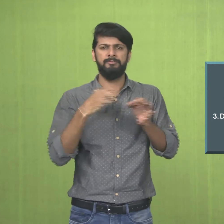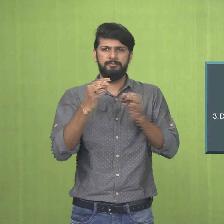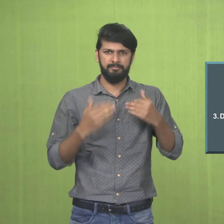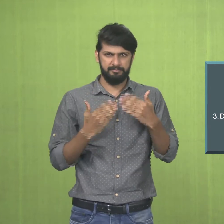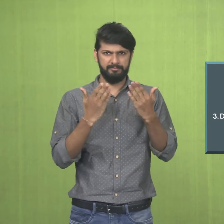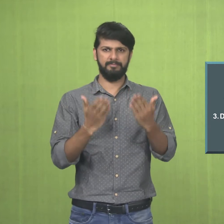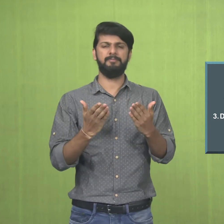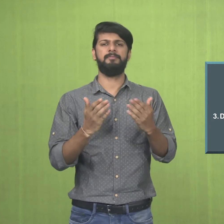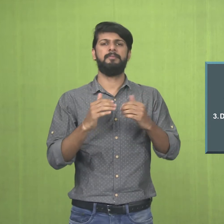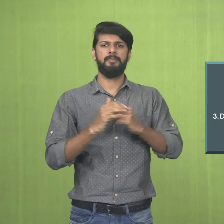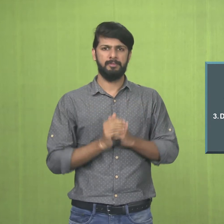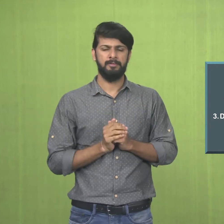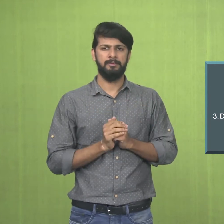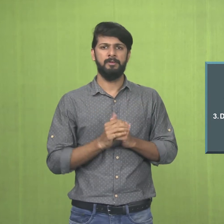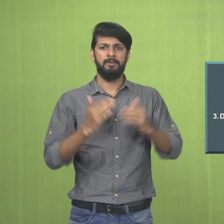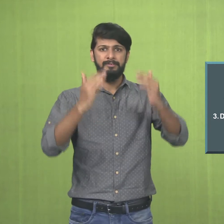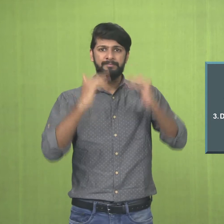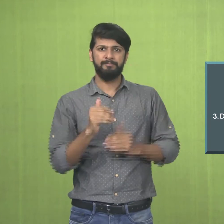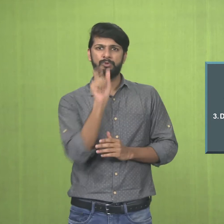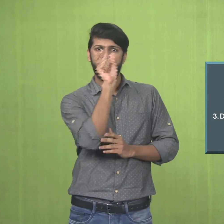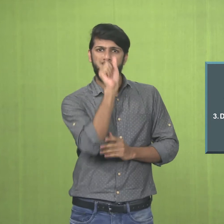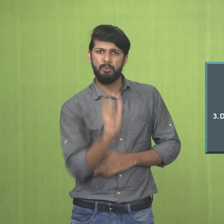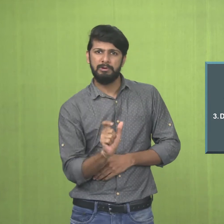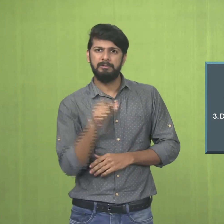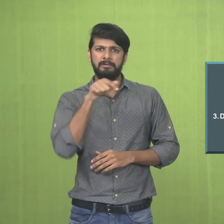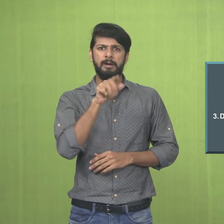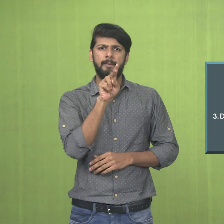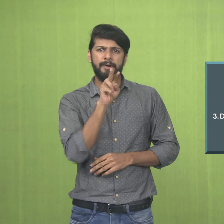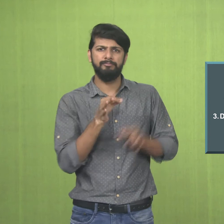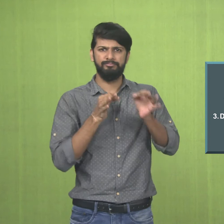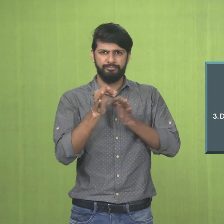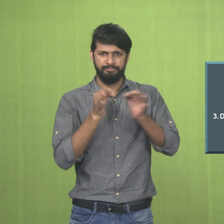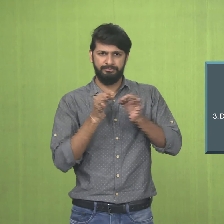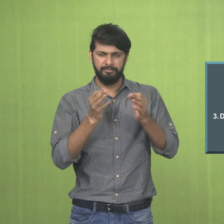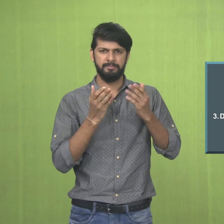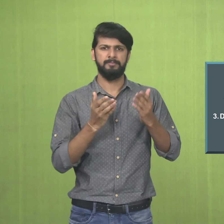painting. Then we have new words from the lesson.